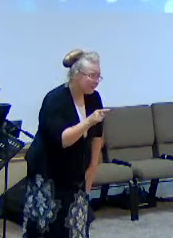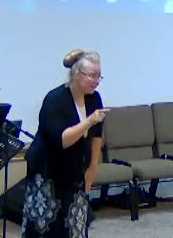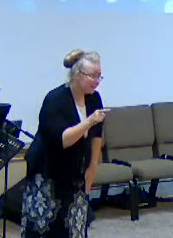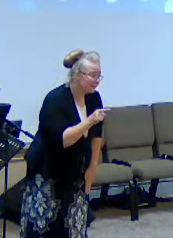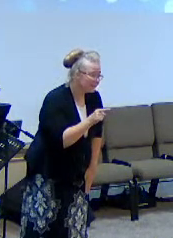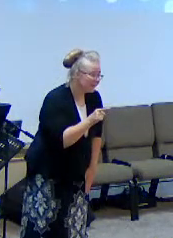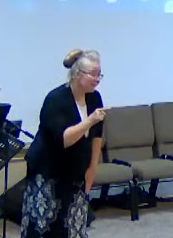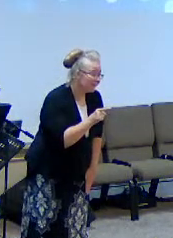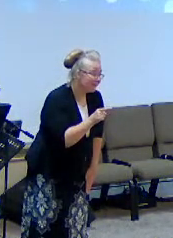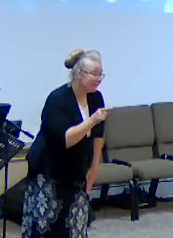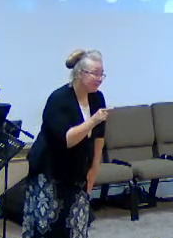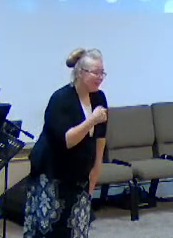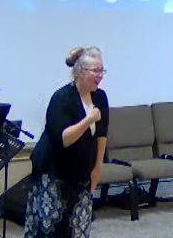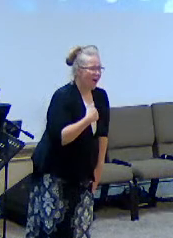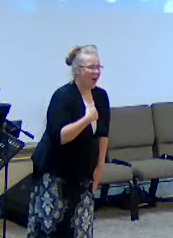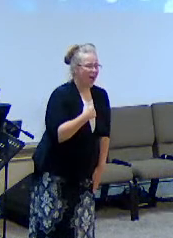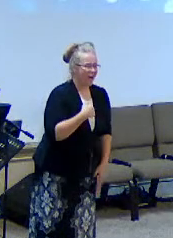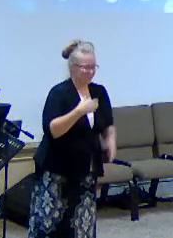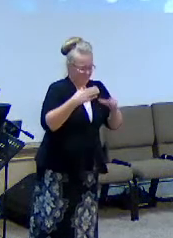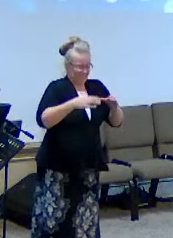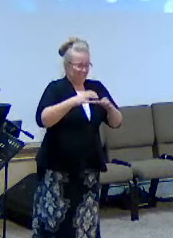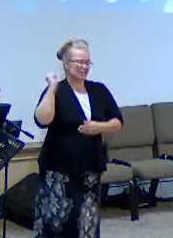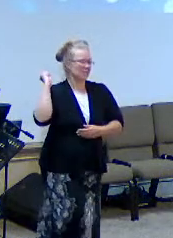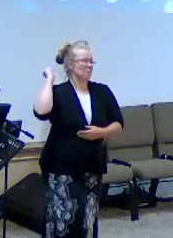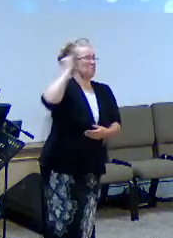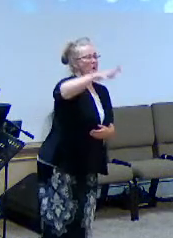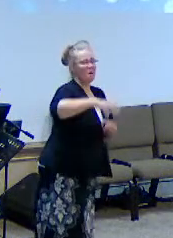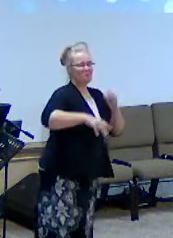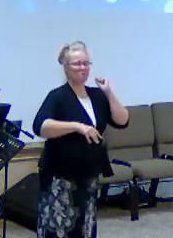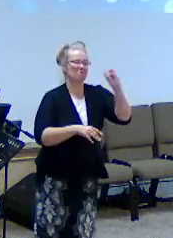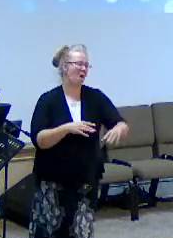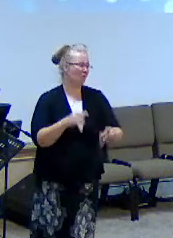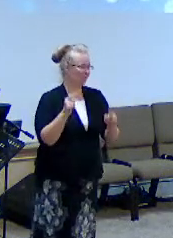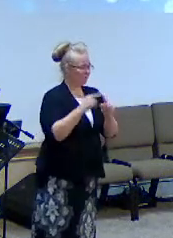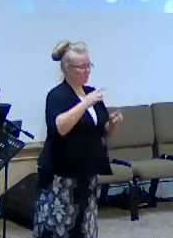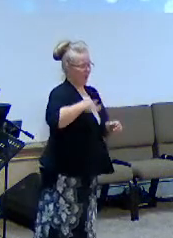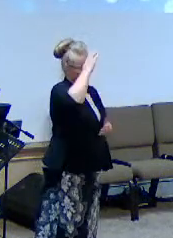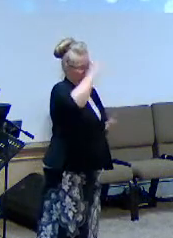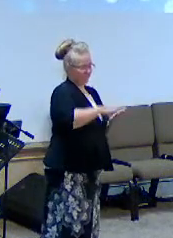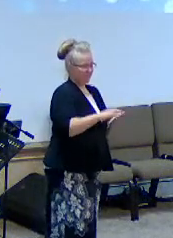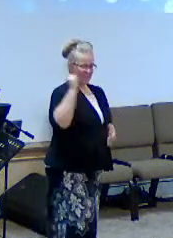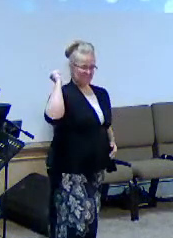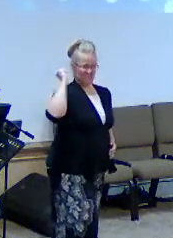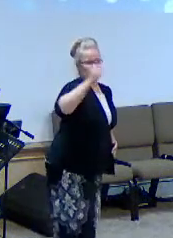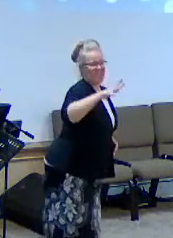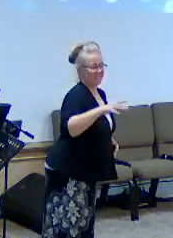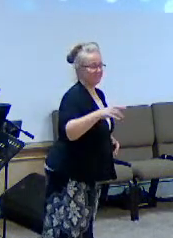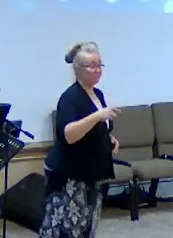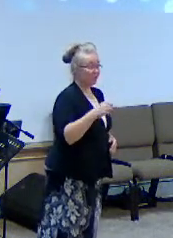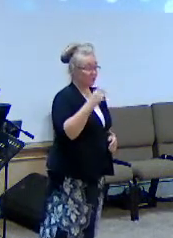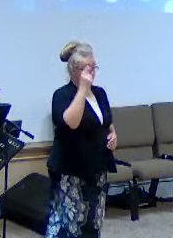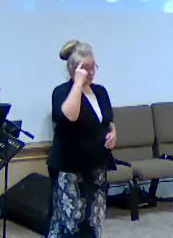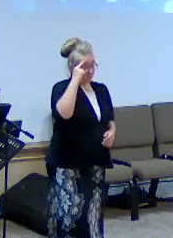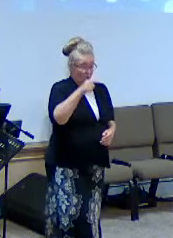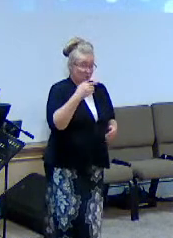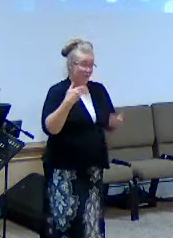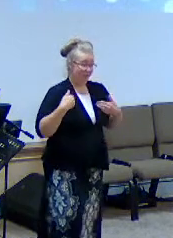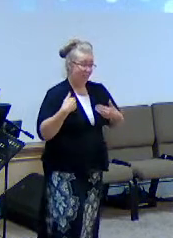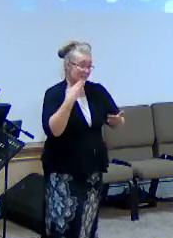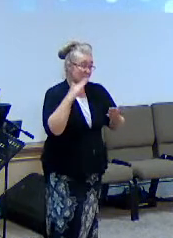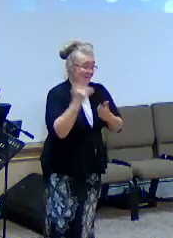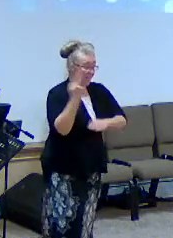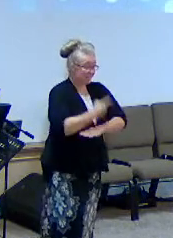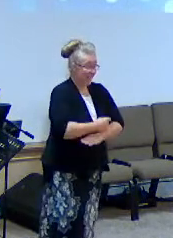Oh, I'm going to throw dishes across the kitchen, praise God, to my husband. You catch this. You thought you had a bad day. Well, catch these for